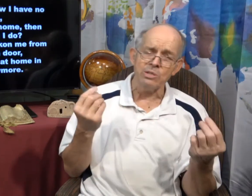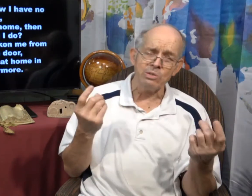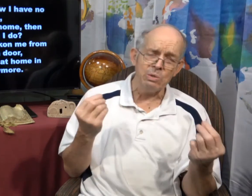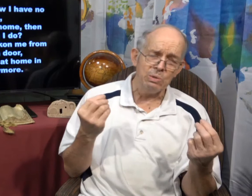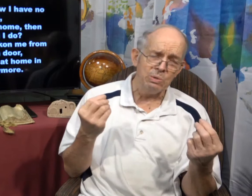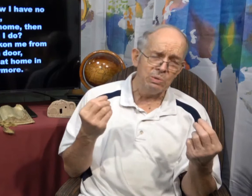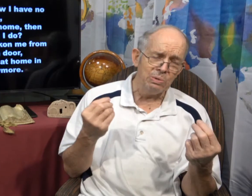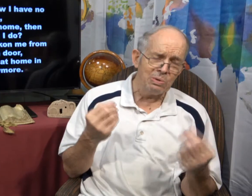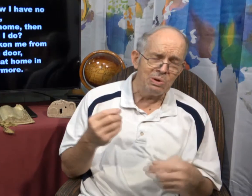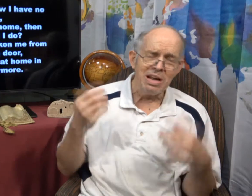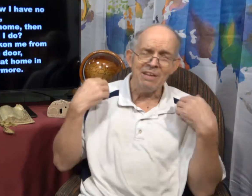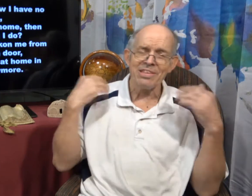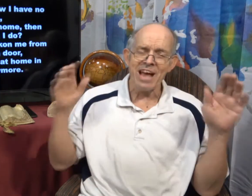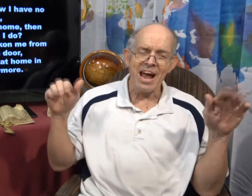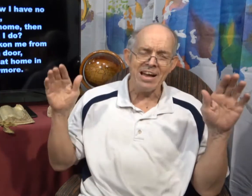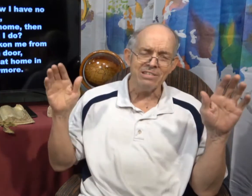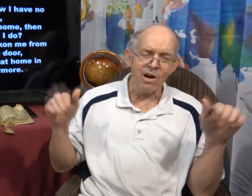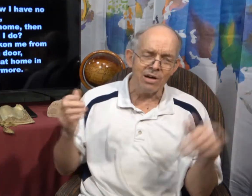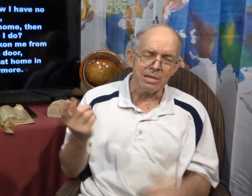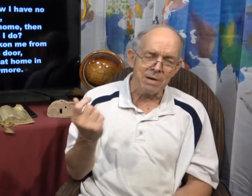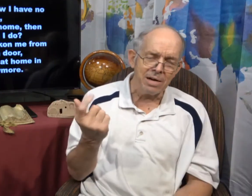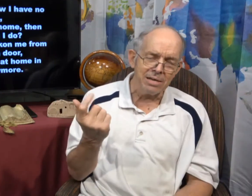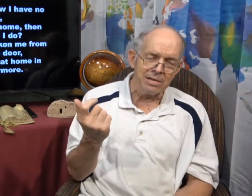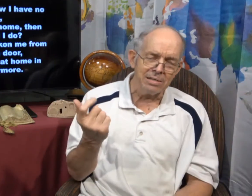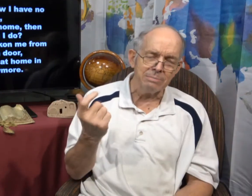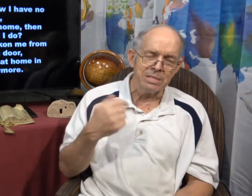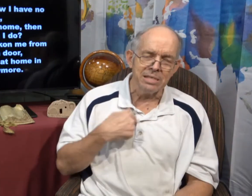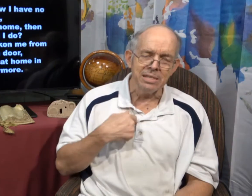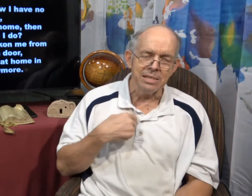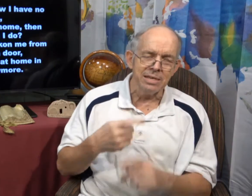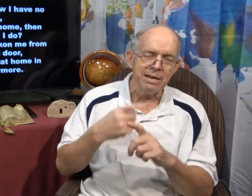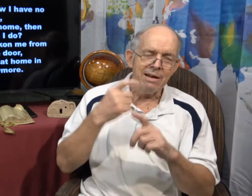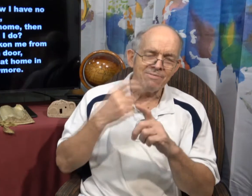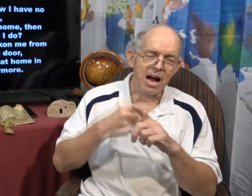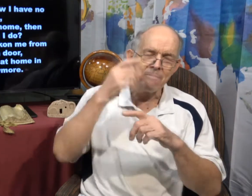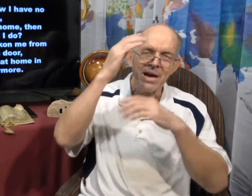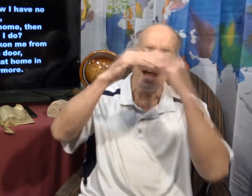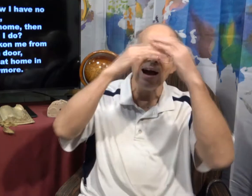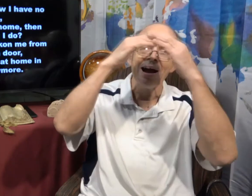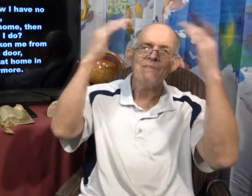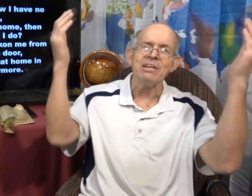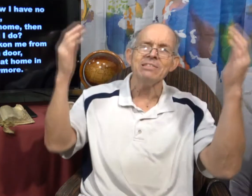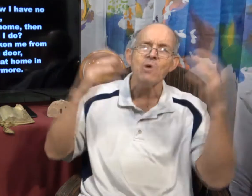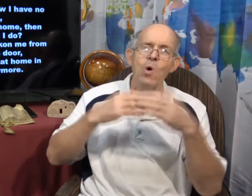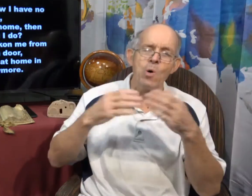to do? The angel command me from the heaven